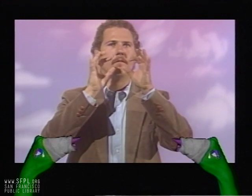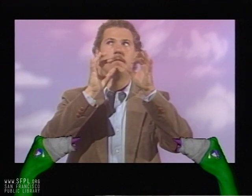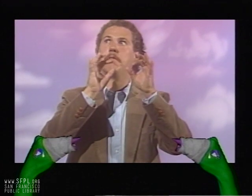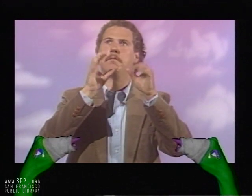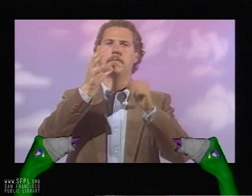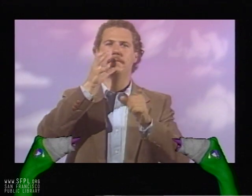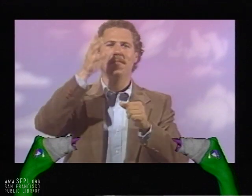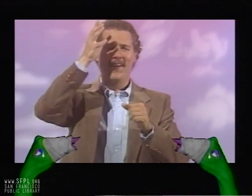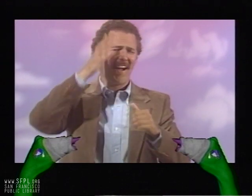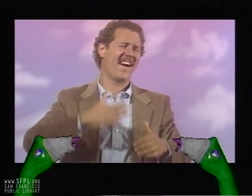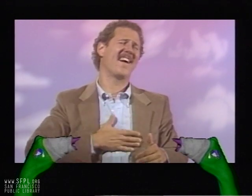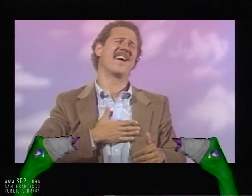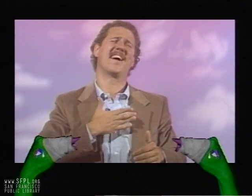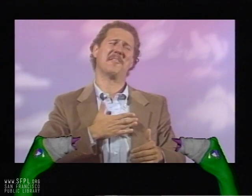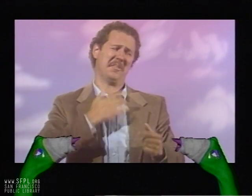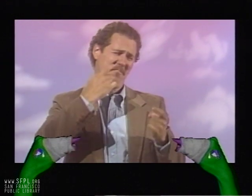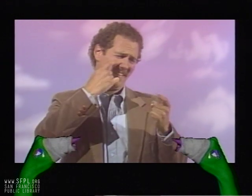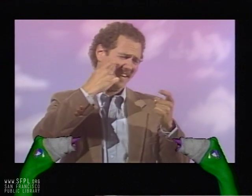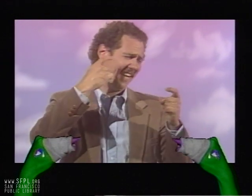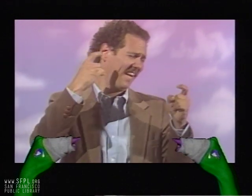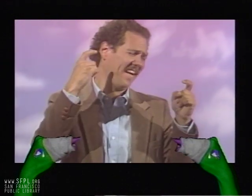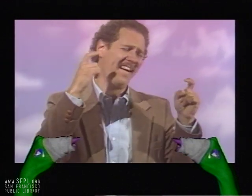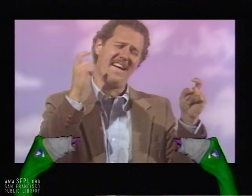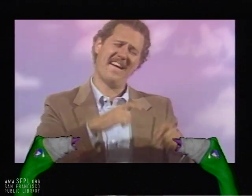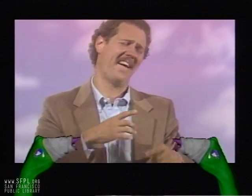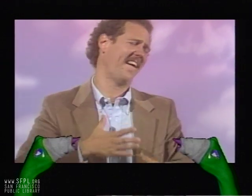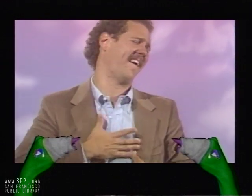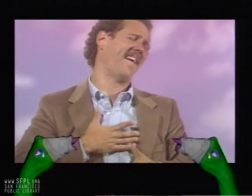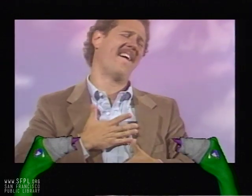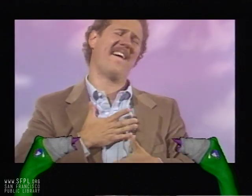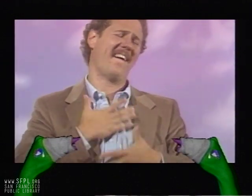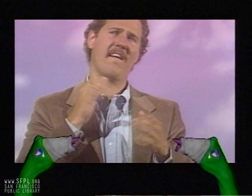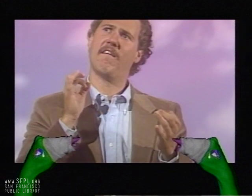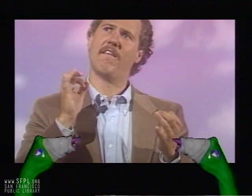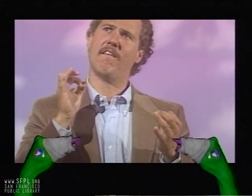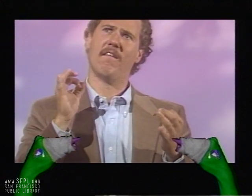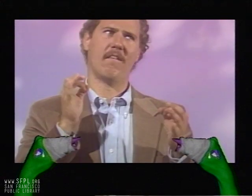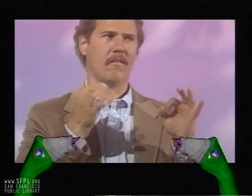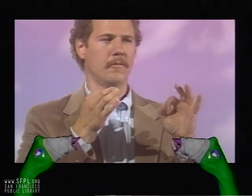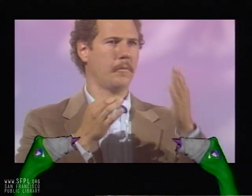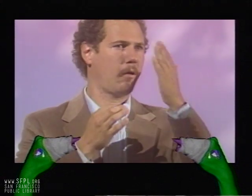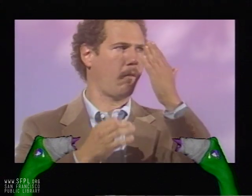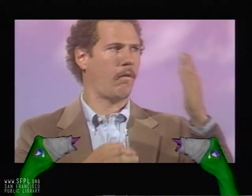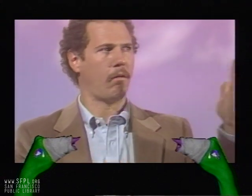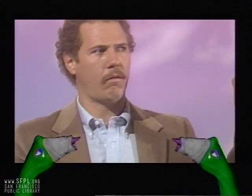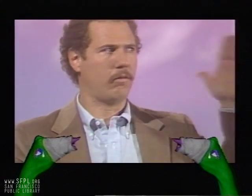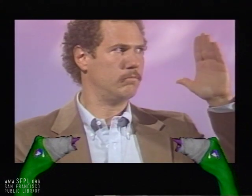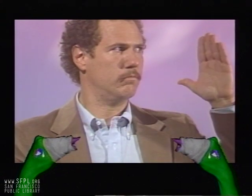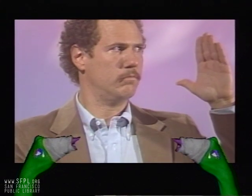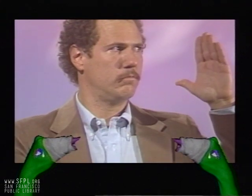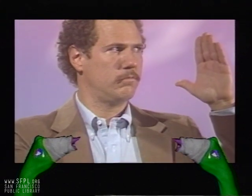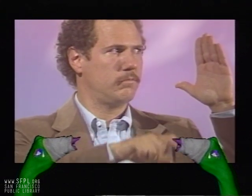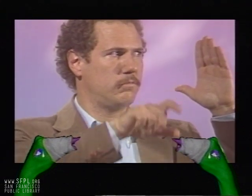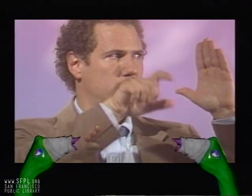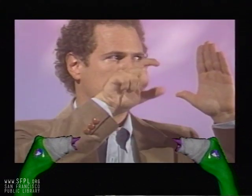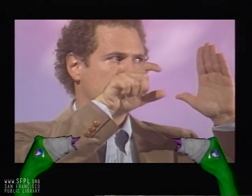eagle. I'm Dr. Beaker. This is the moment we've been waiting for. Ooh. Oh, here's a